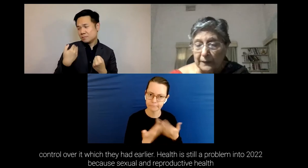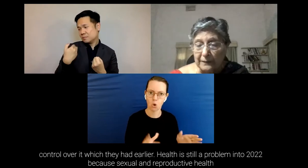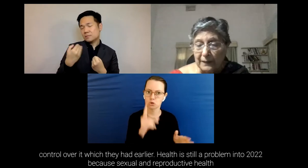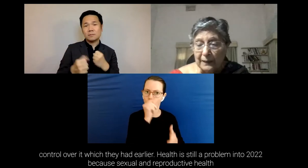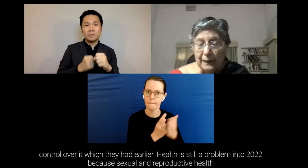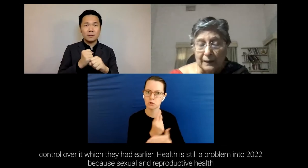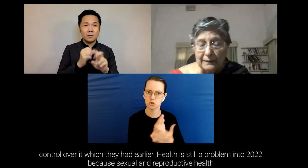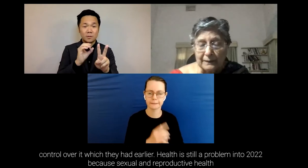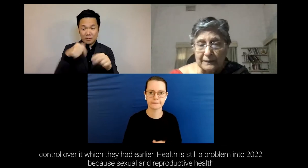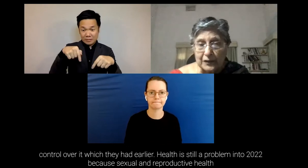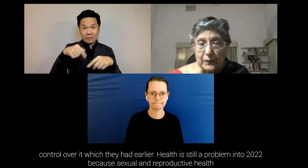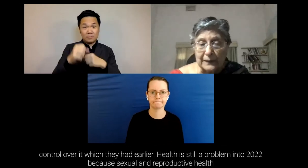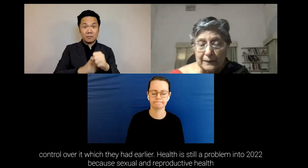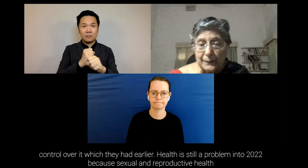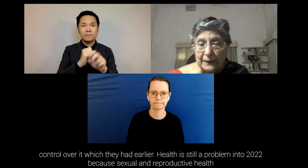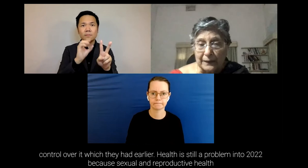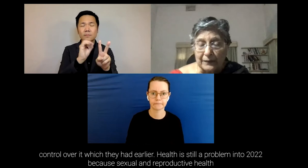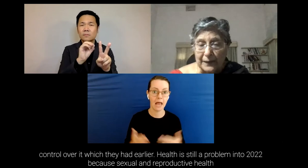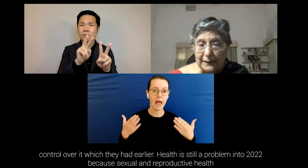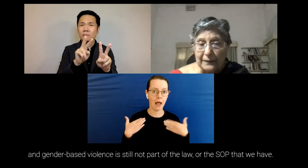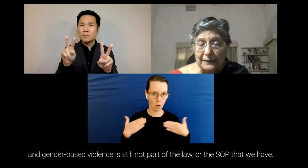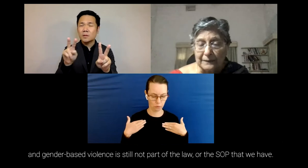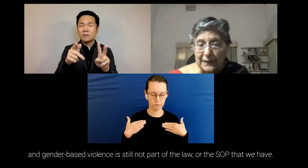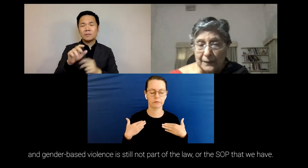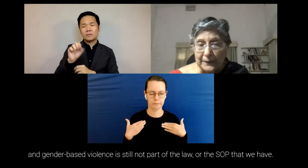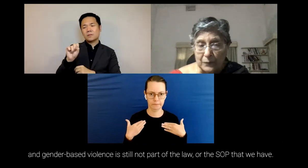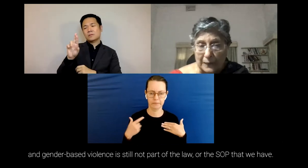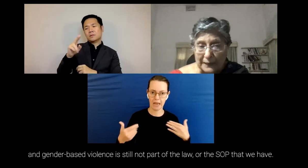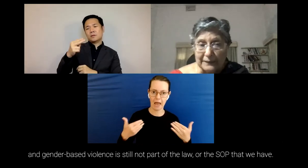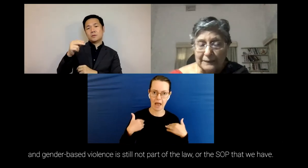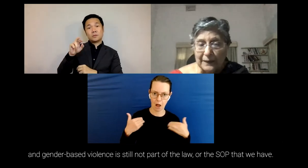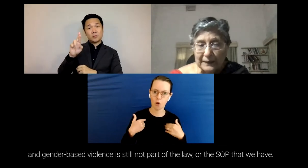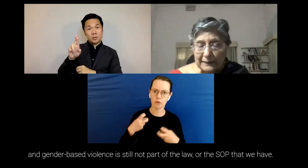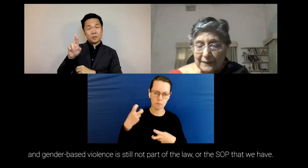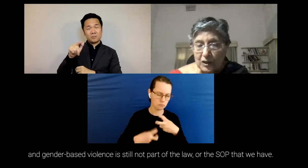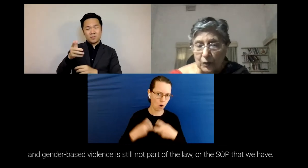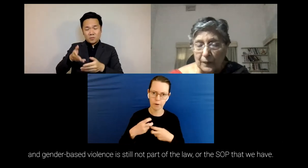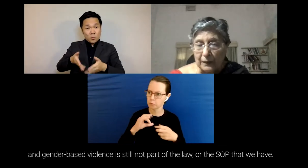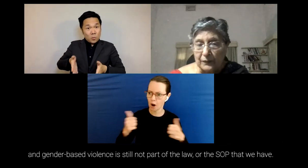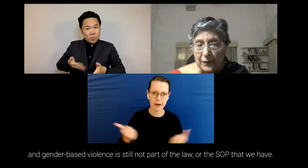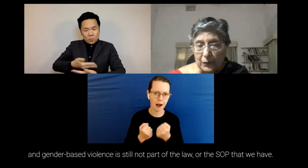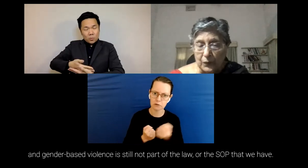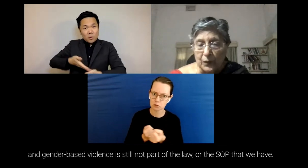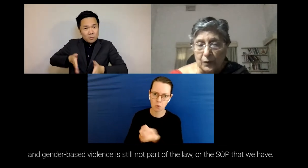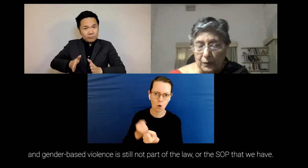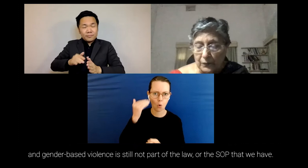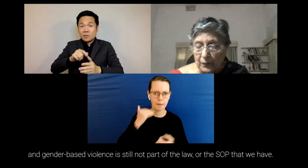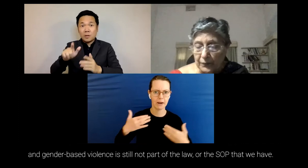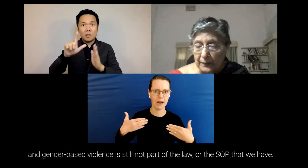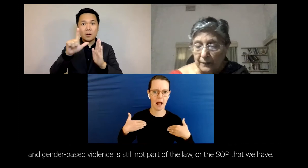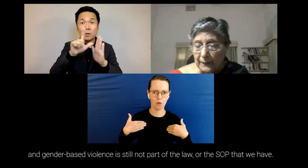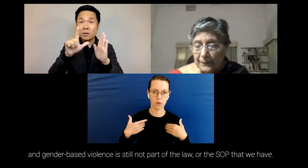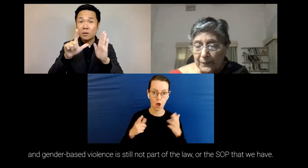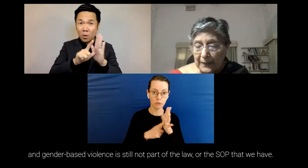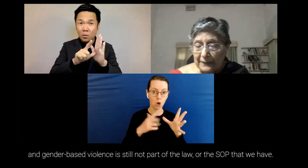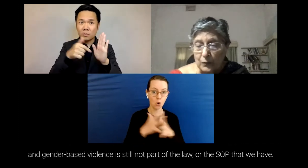2022 because sexual and reproductive health and gender-based violence is still not part of the law or of